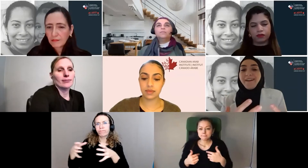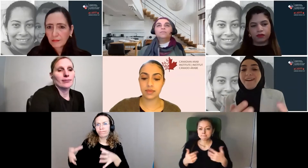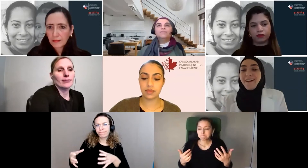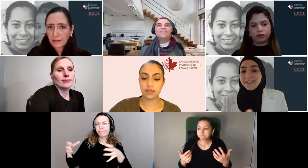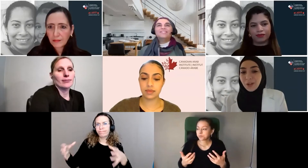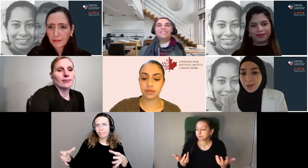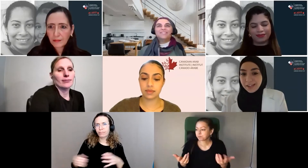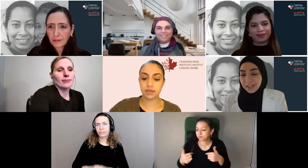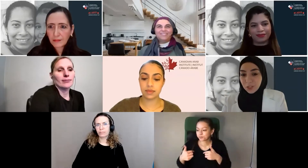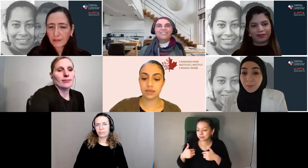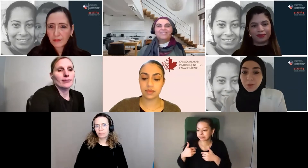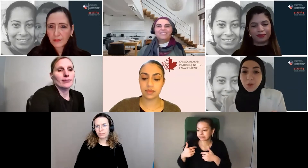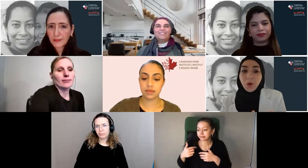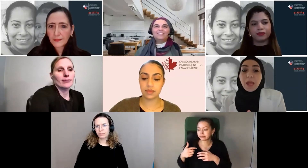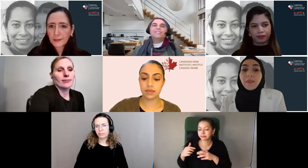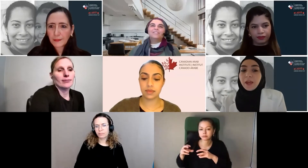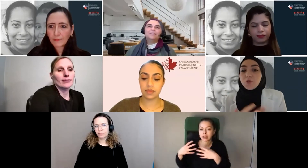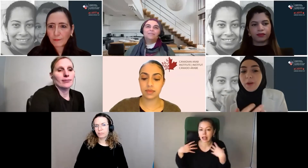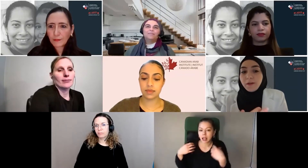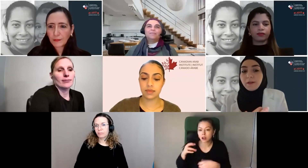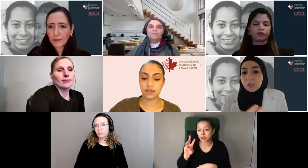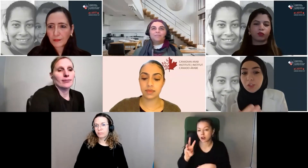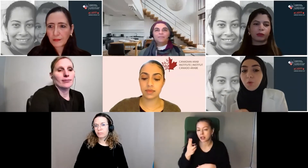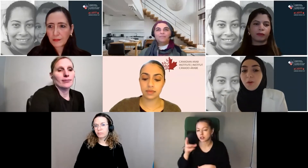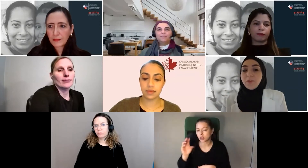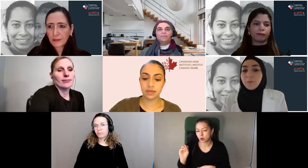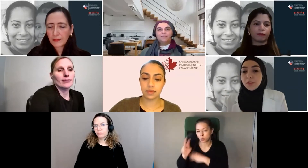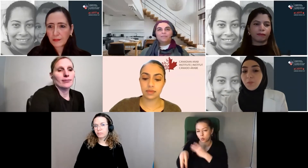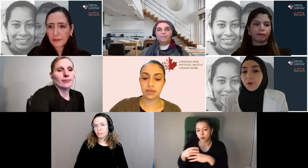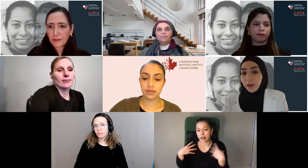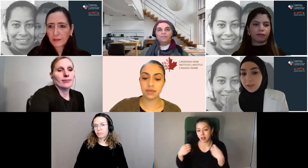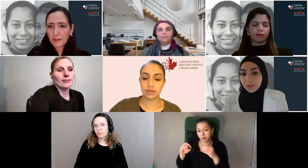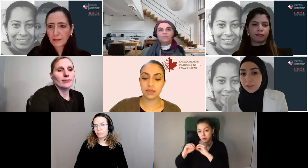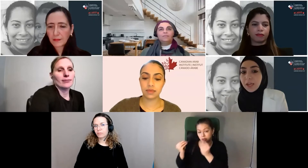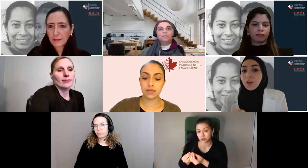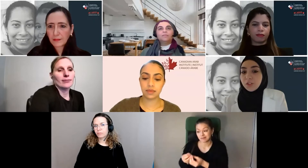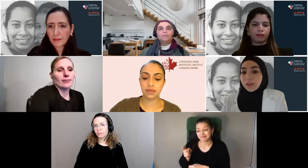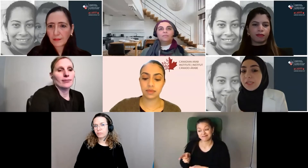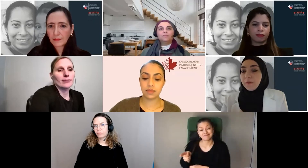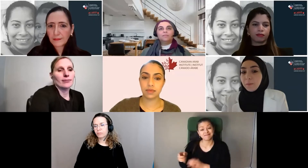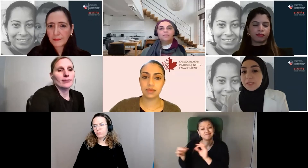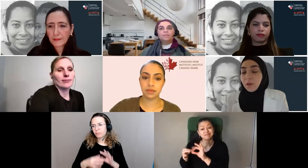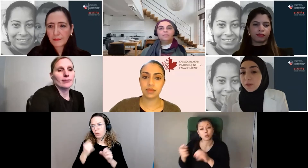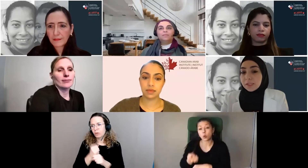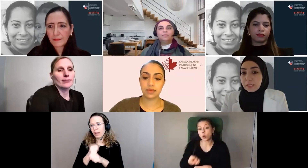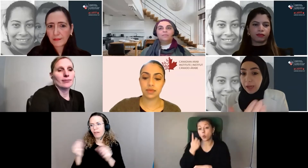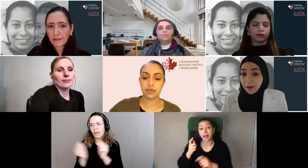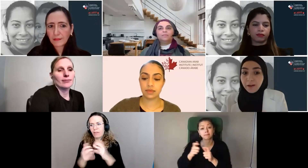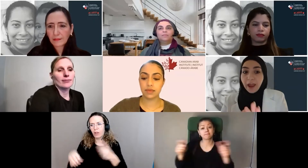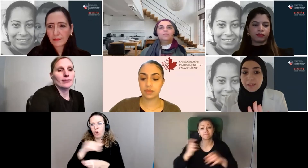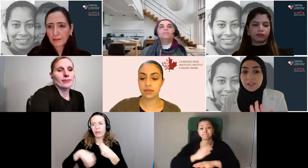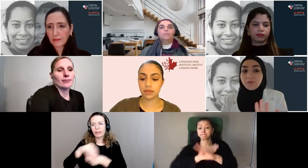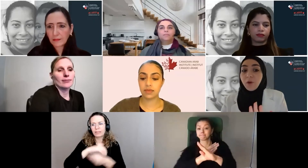World Health Organization, WHO, language barrier constitute one of the most important factors constructing the mental health